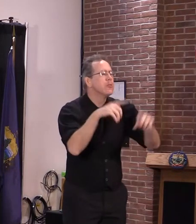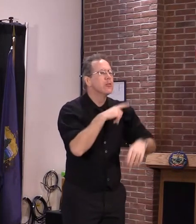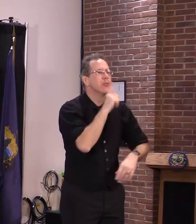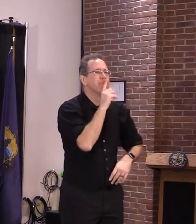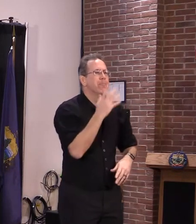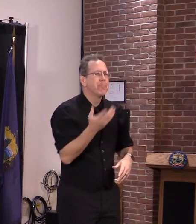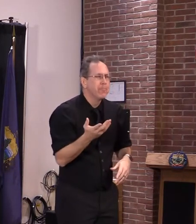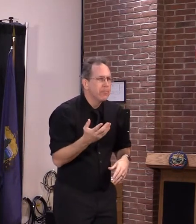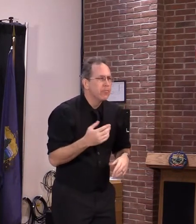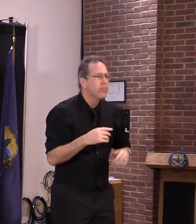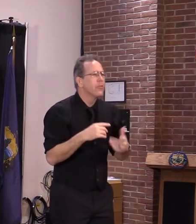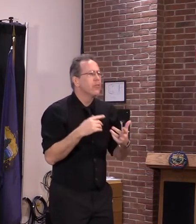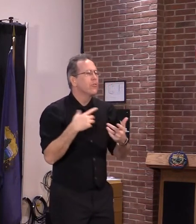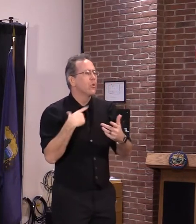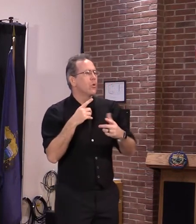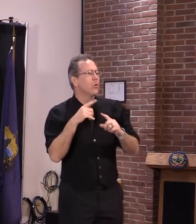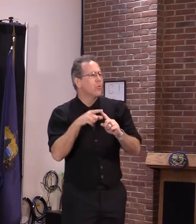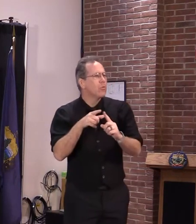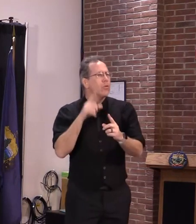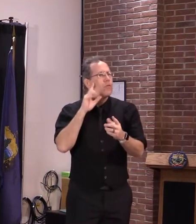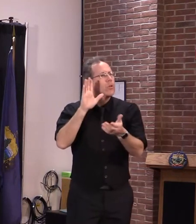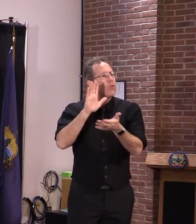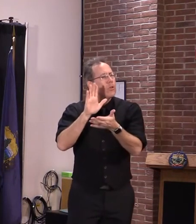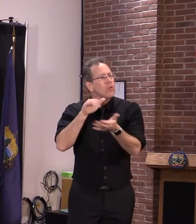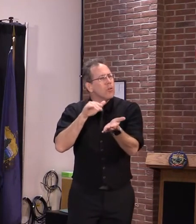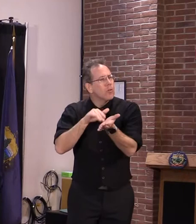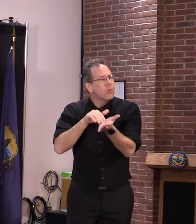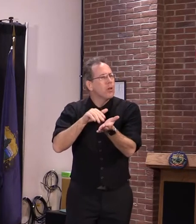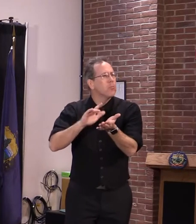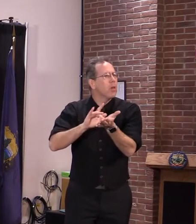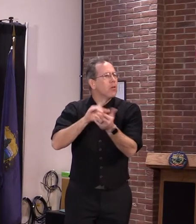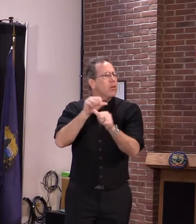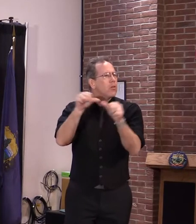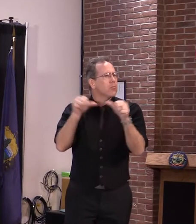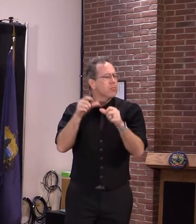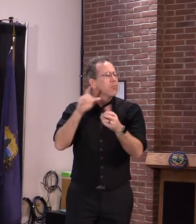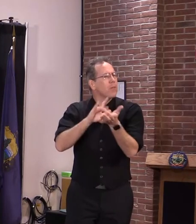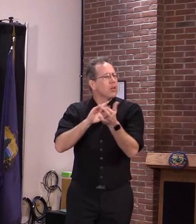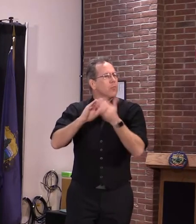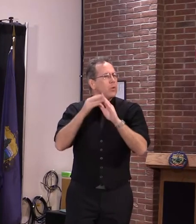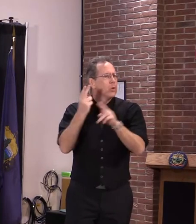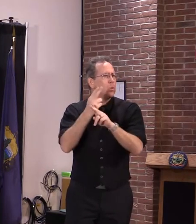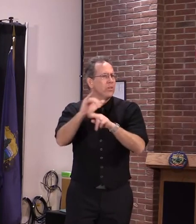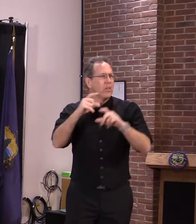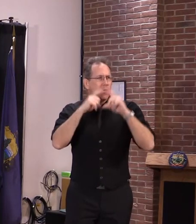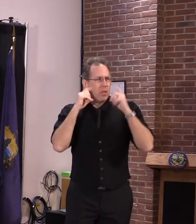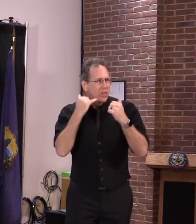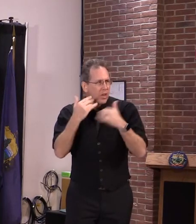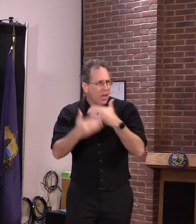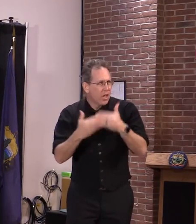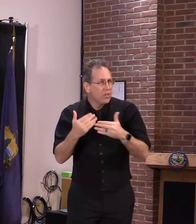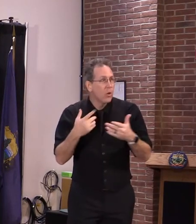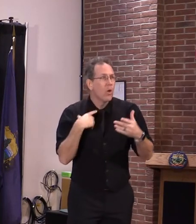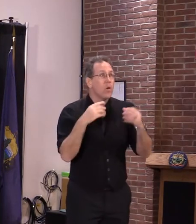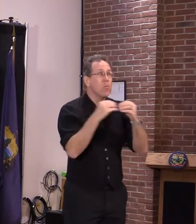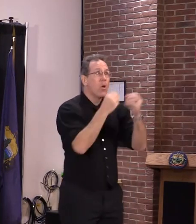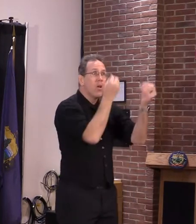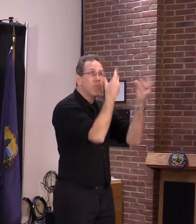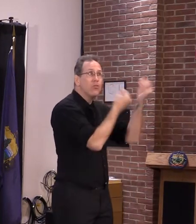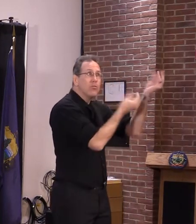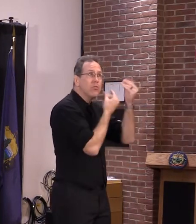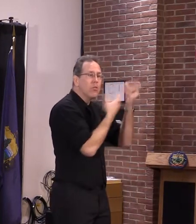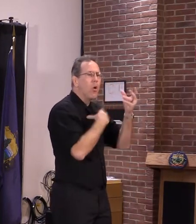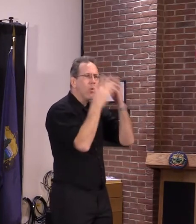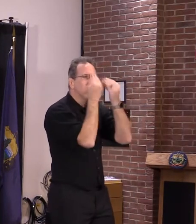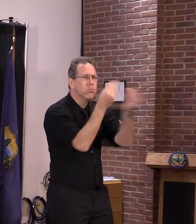use. And I can get more information. I've actually already requested more information. We can get you a breakdown of distribution operations